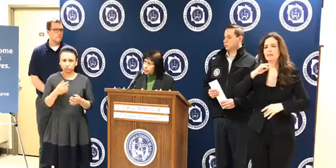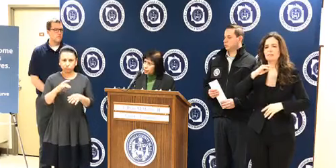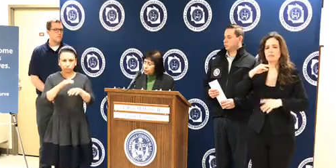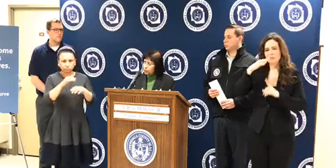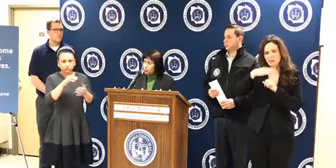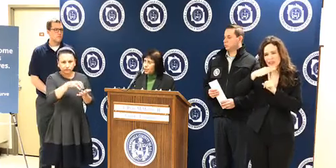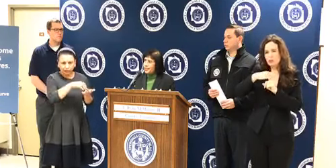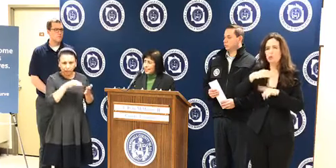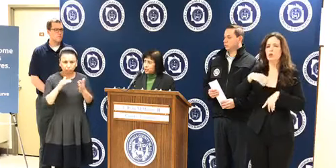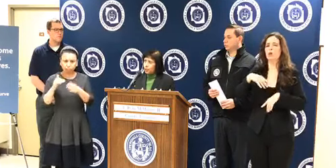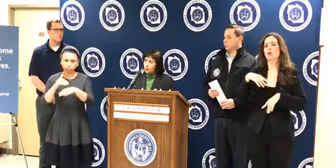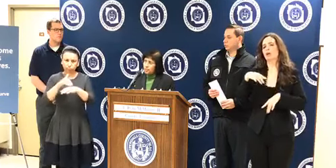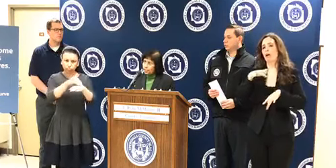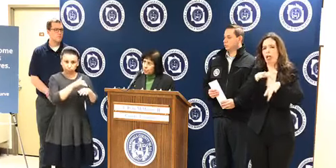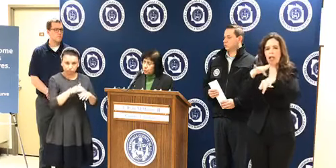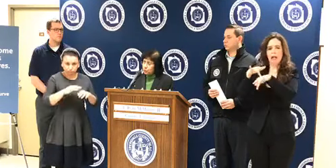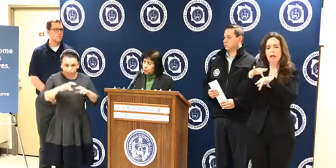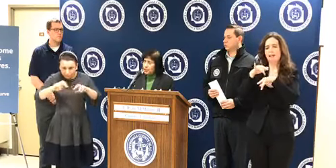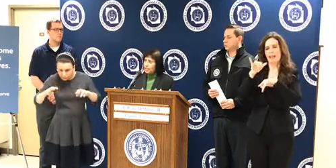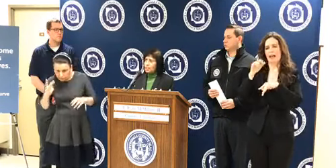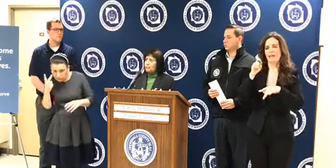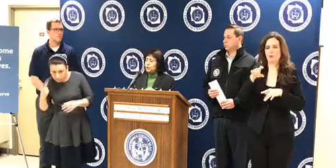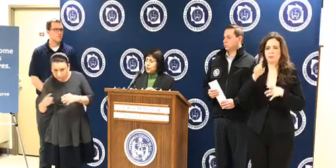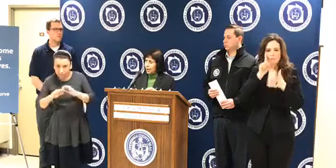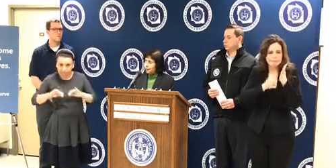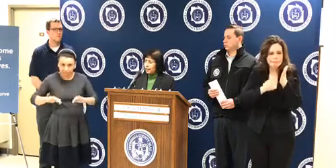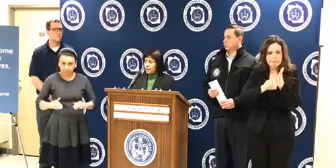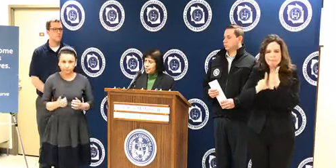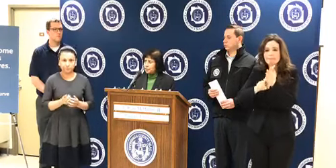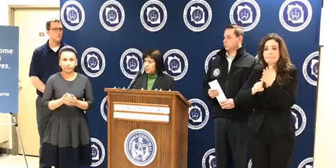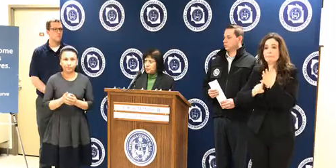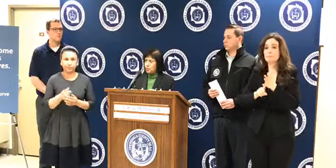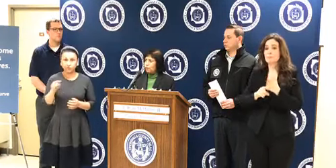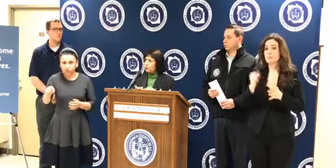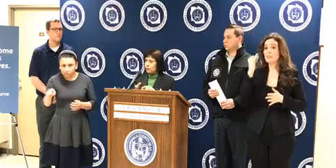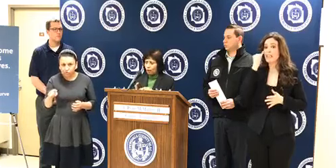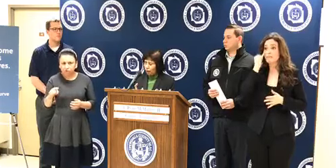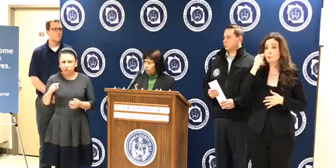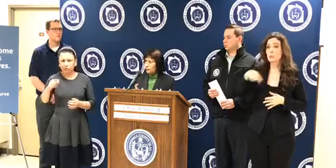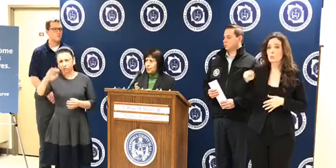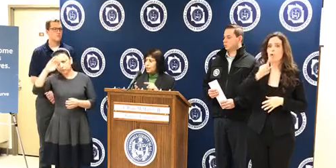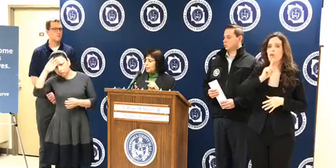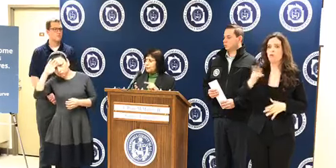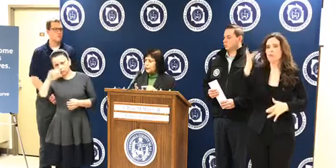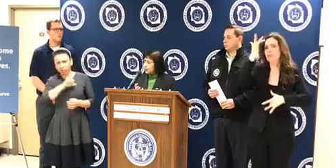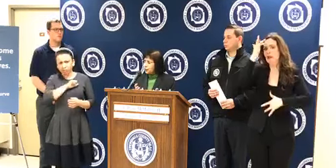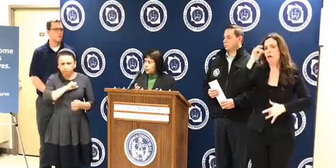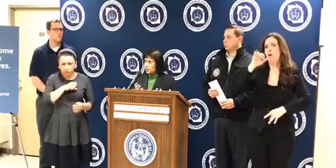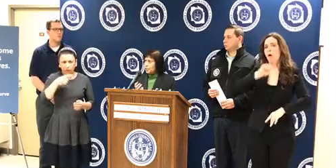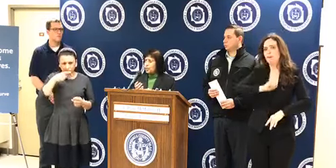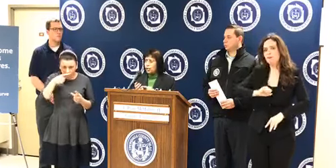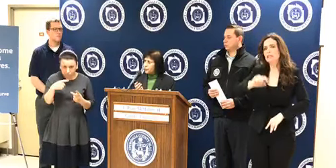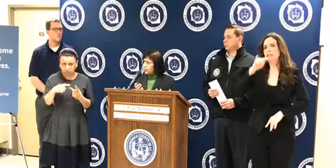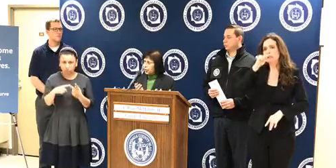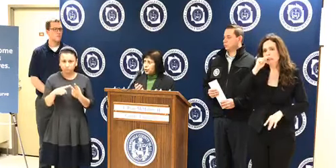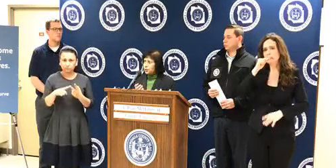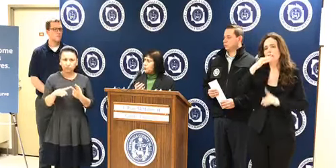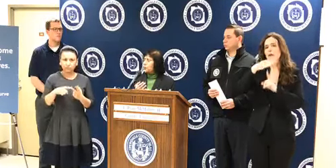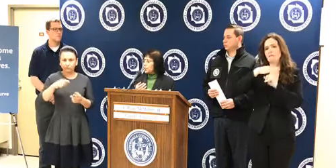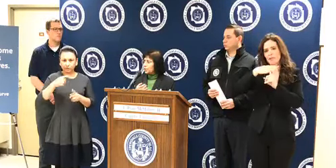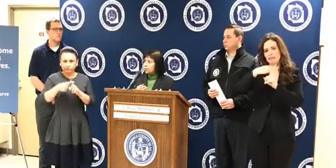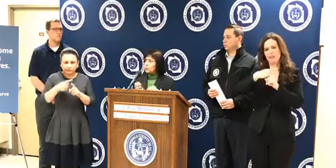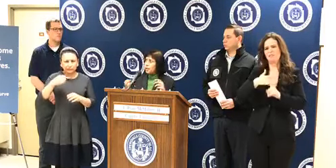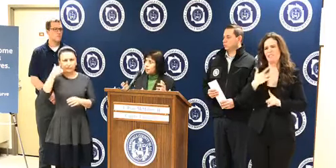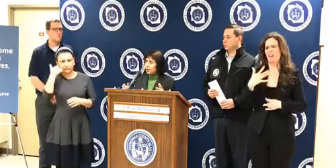different scenario. So that's why we say to people, if you have any symptoms of cough, fever, not feeling good,